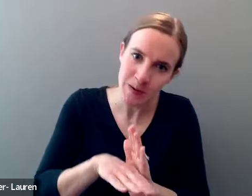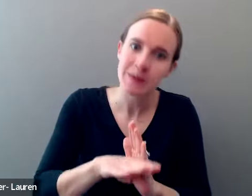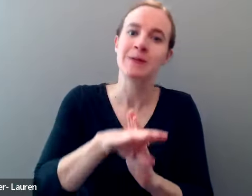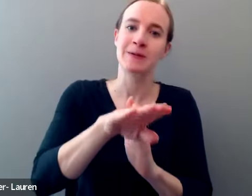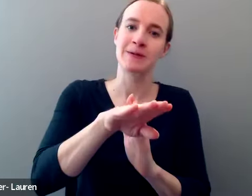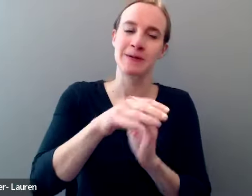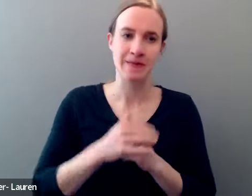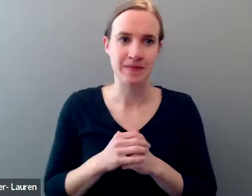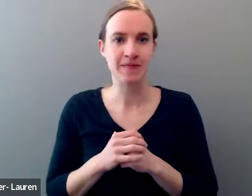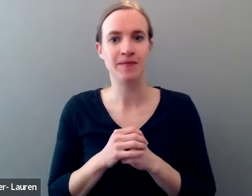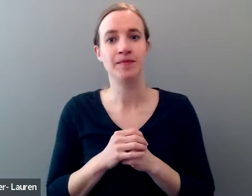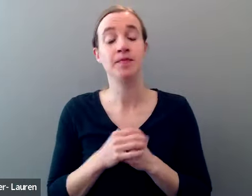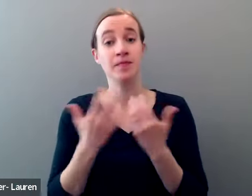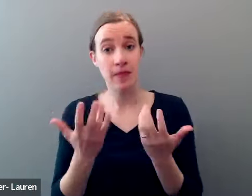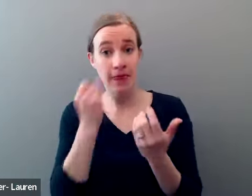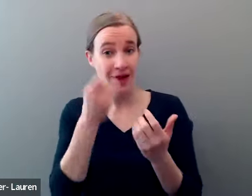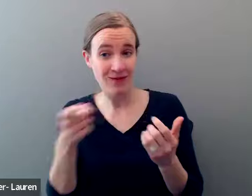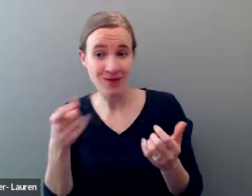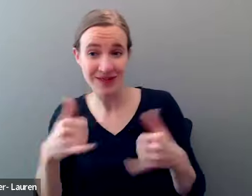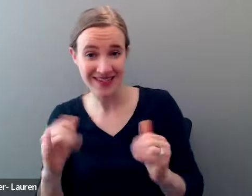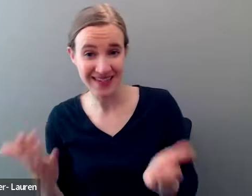And so if you're still with me,